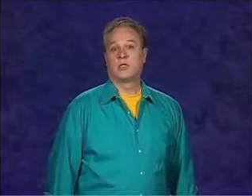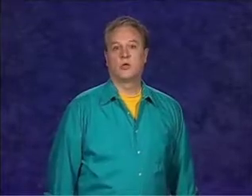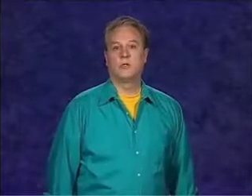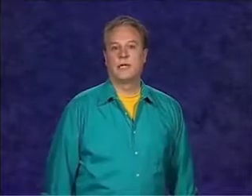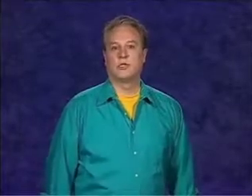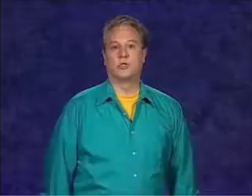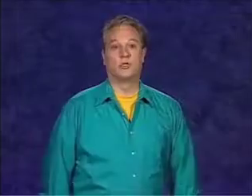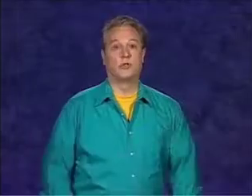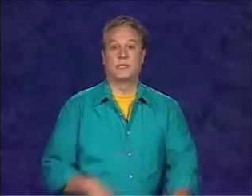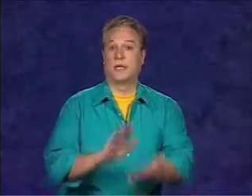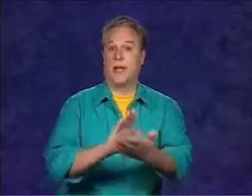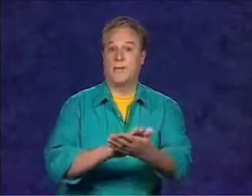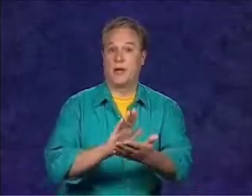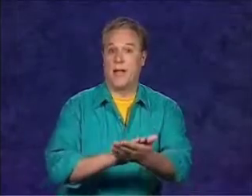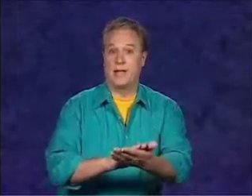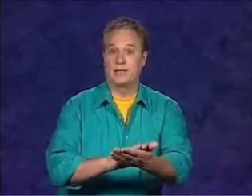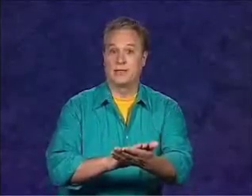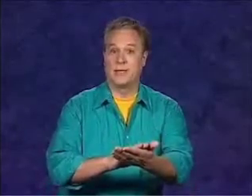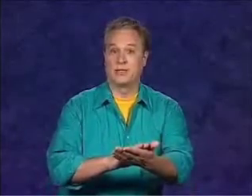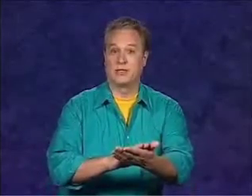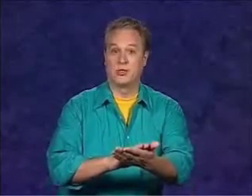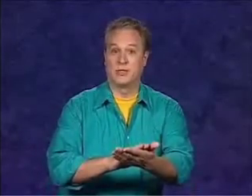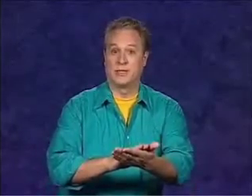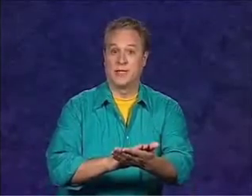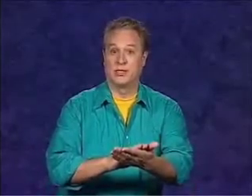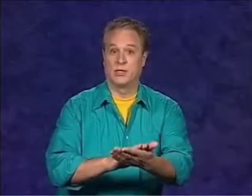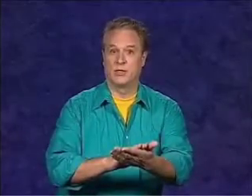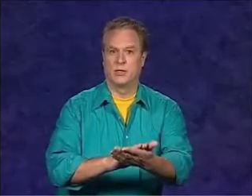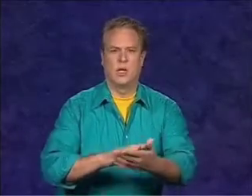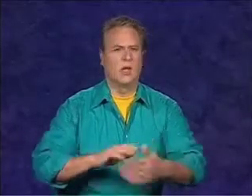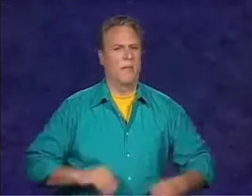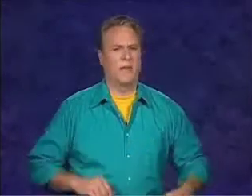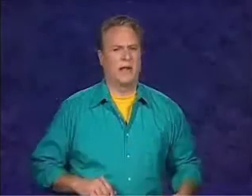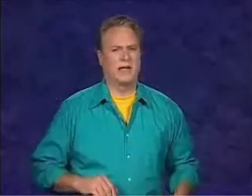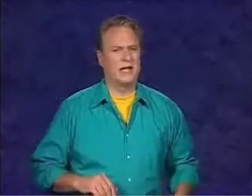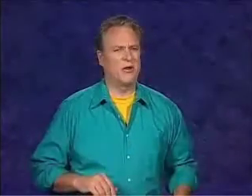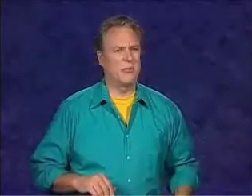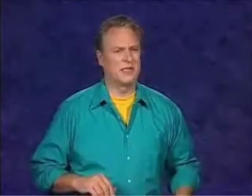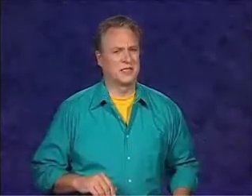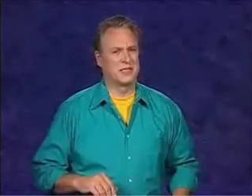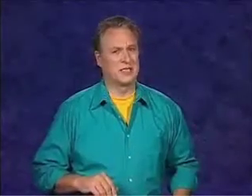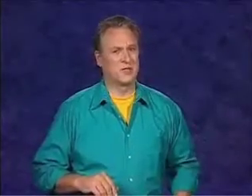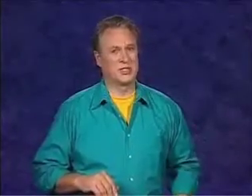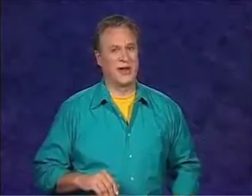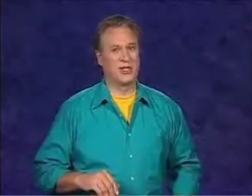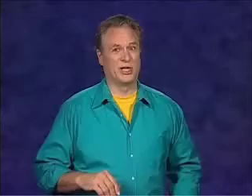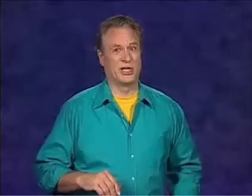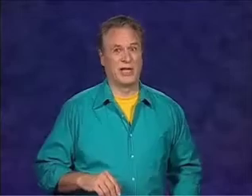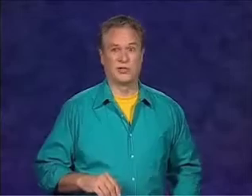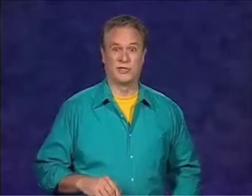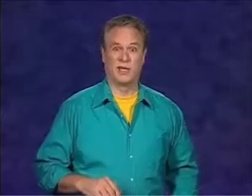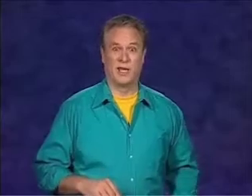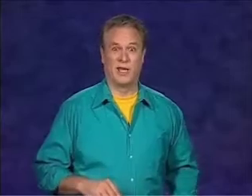School teachers used to clap their hands to get their students' attention, but I doubt it would be a successful strategy in classrooms today.